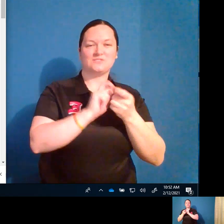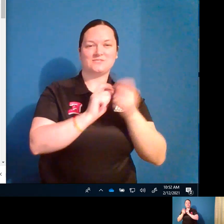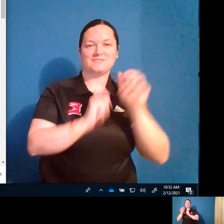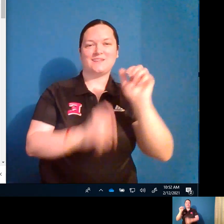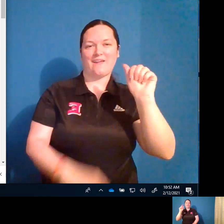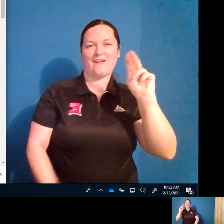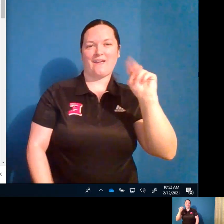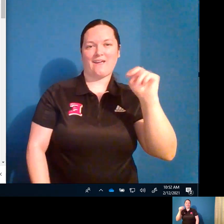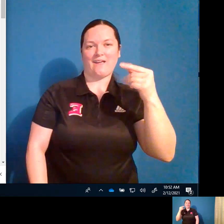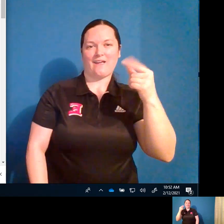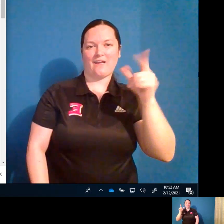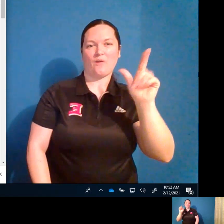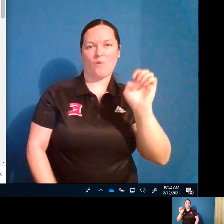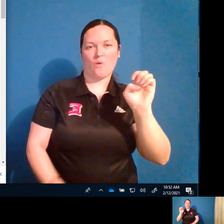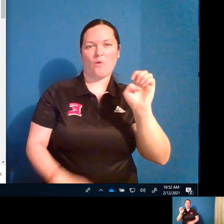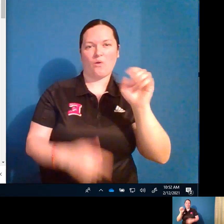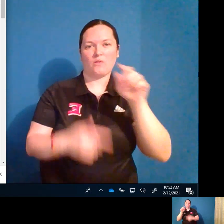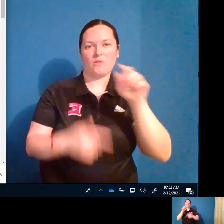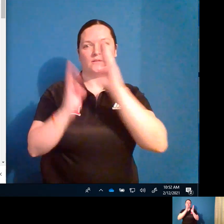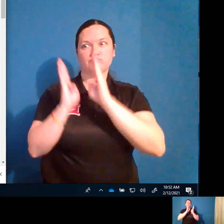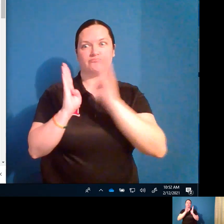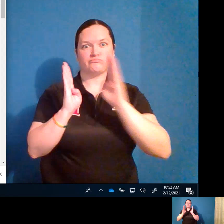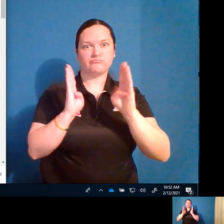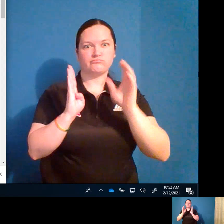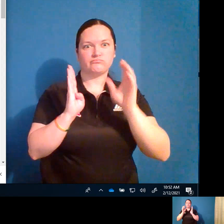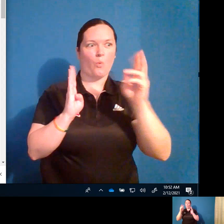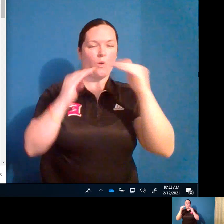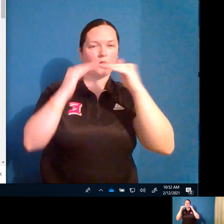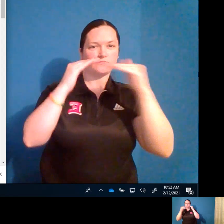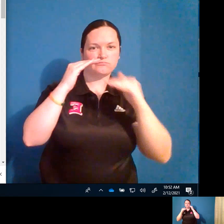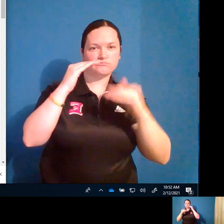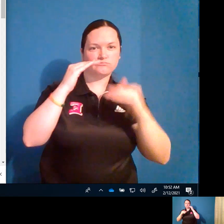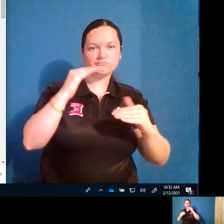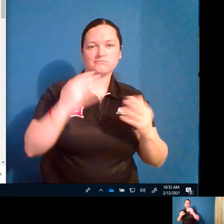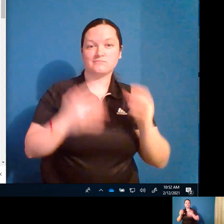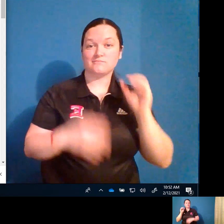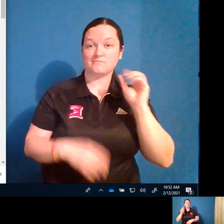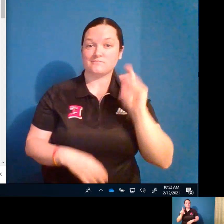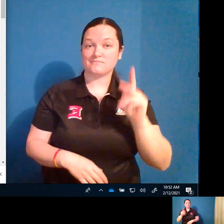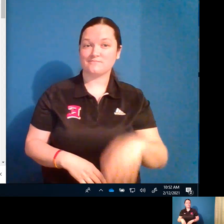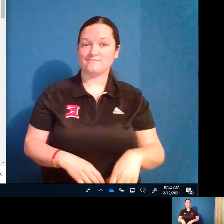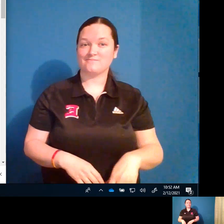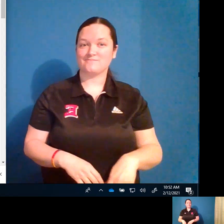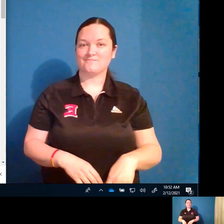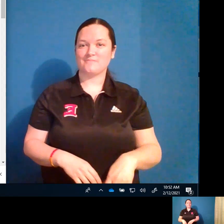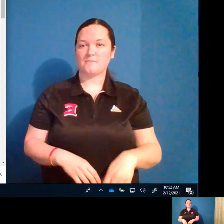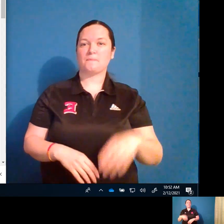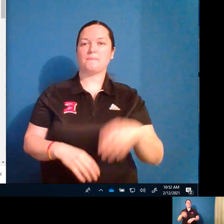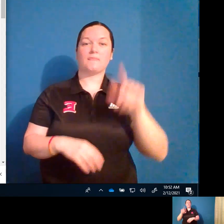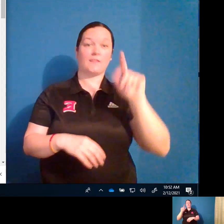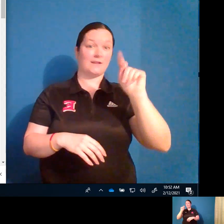angle. Okay, so text tool is due today.